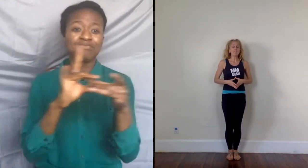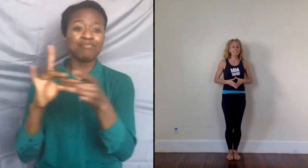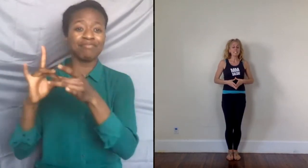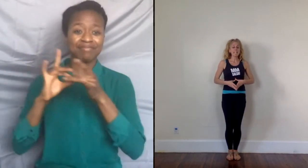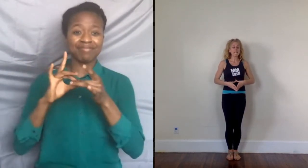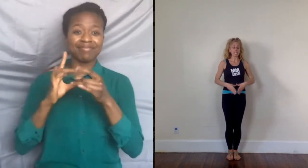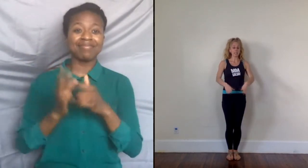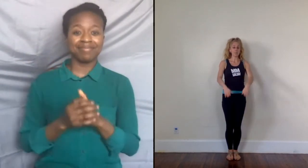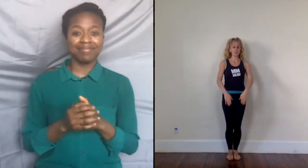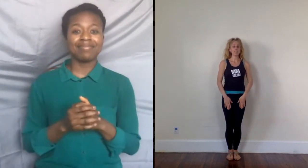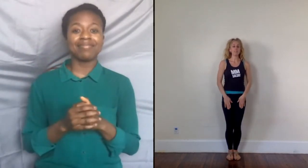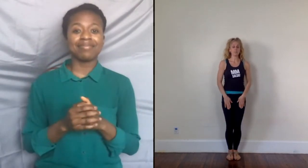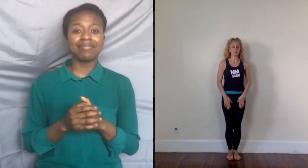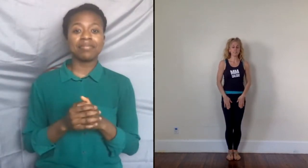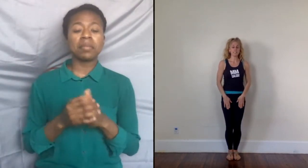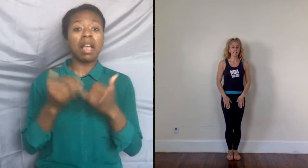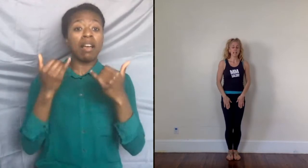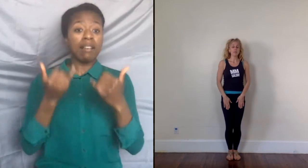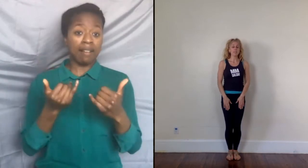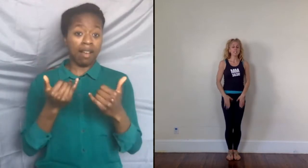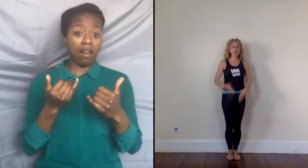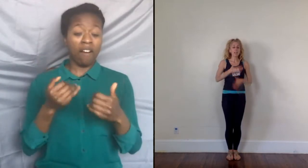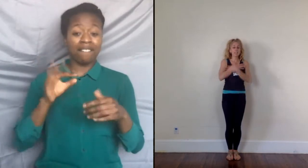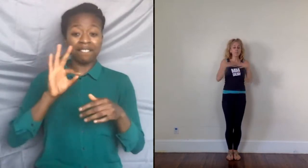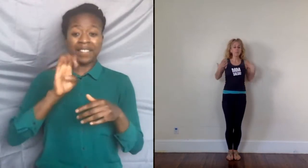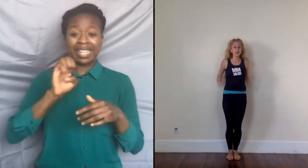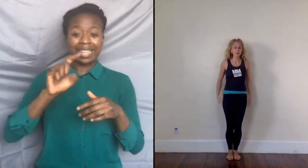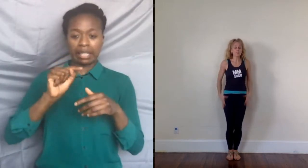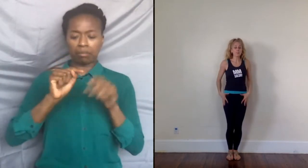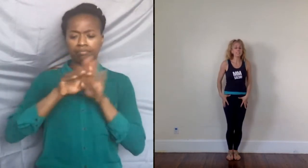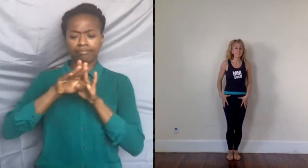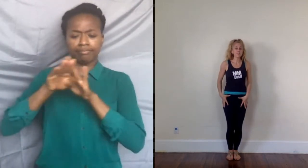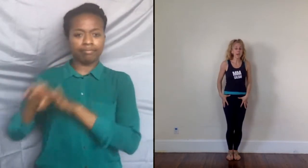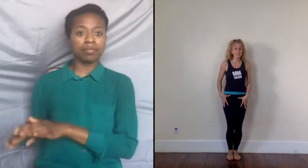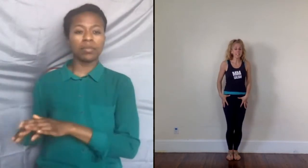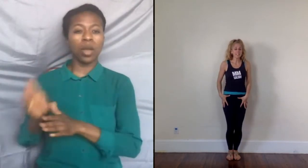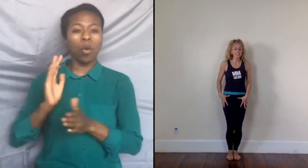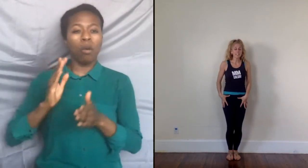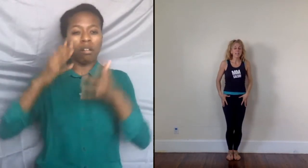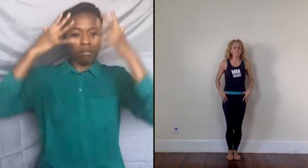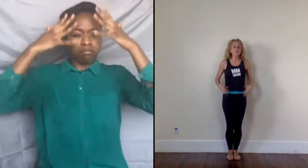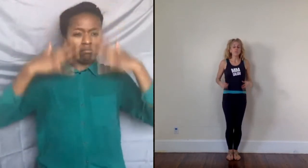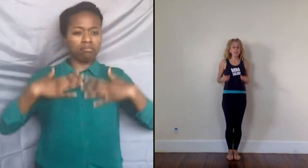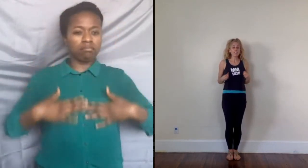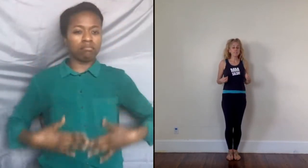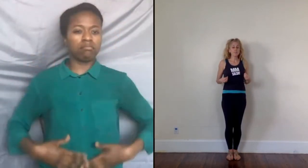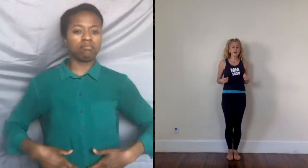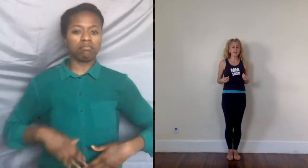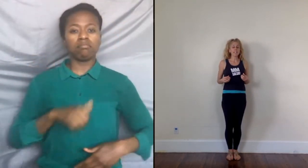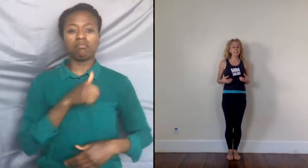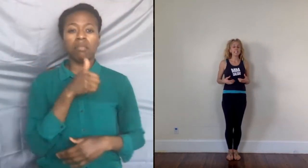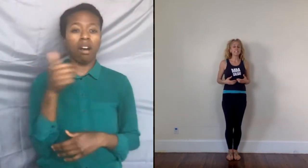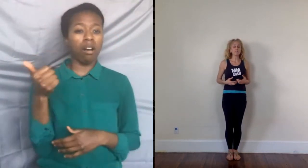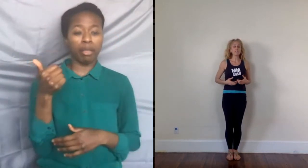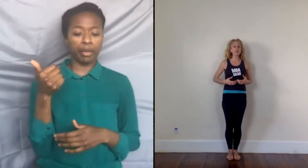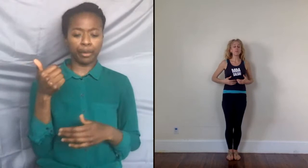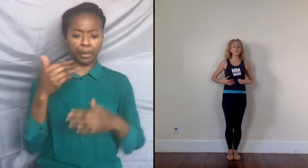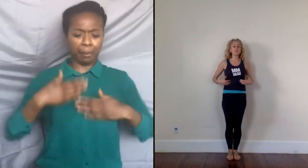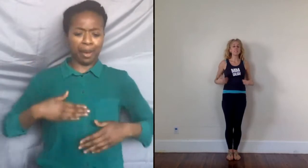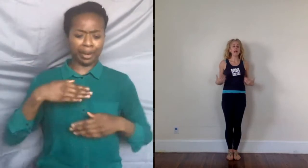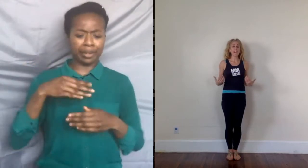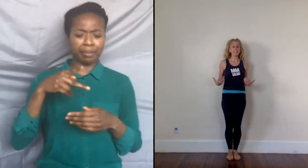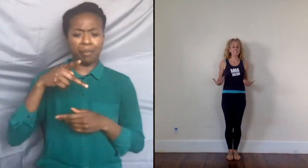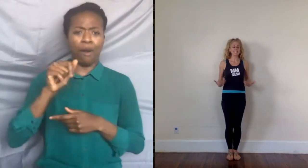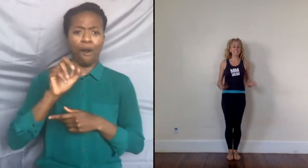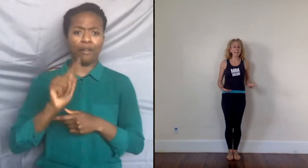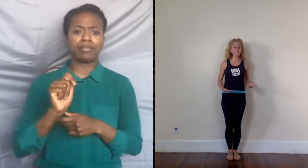Now we're going to take a little break from the feet and we're going to talk a little bit about the rest of the body. The rest of the body is something that we use